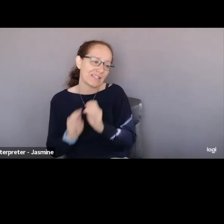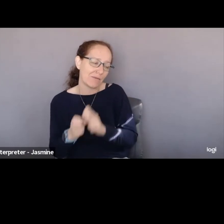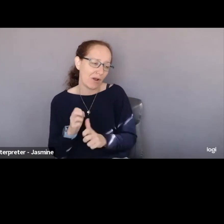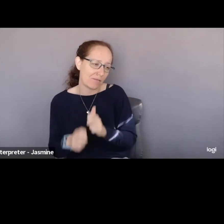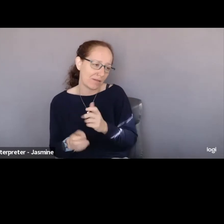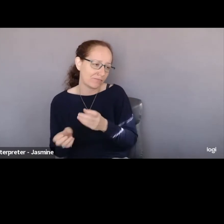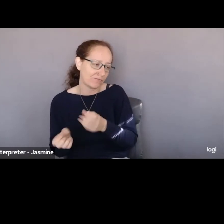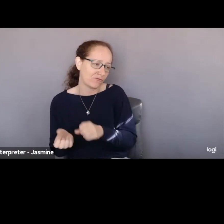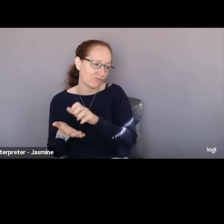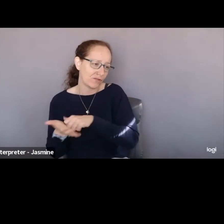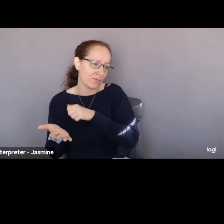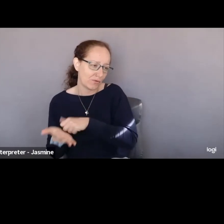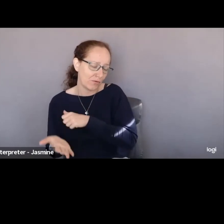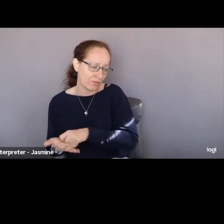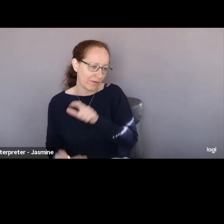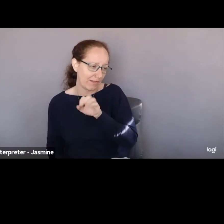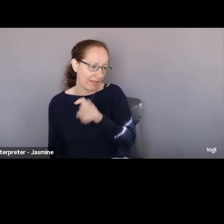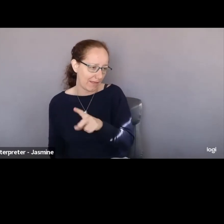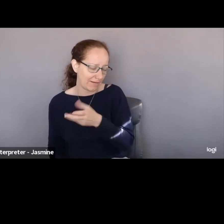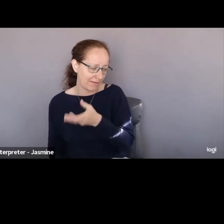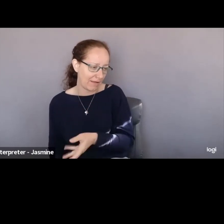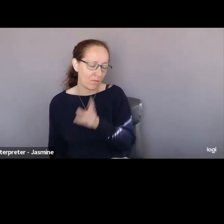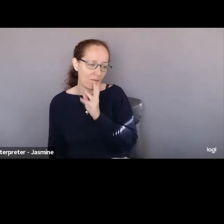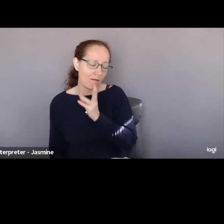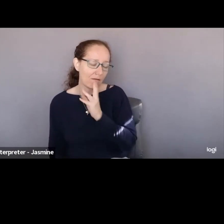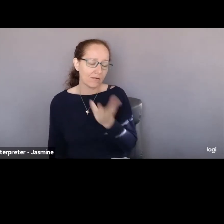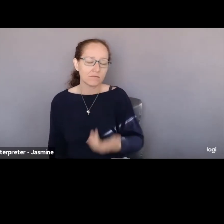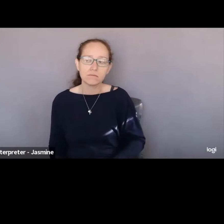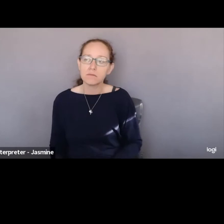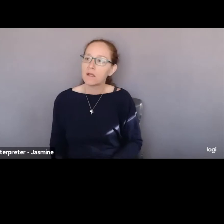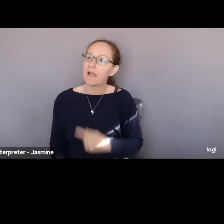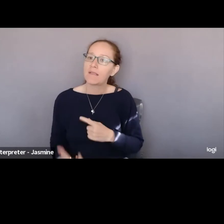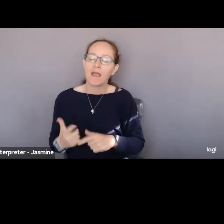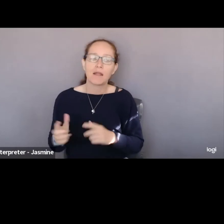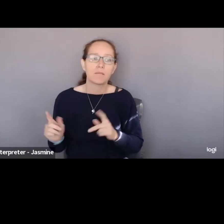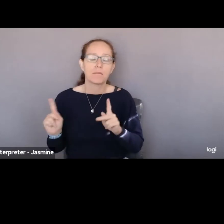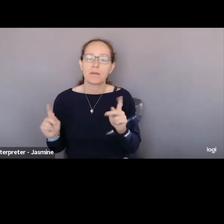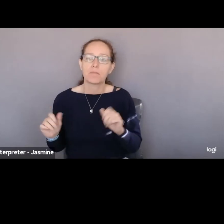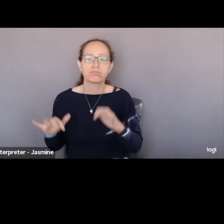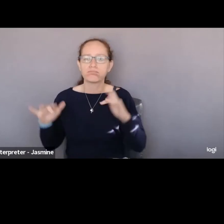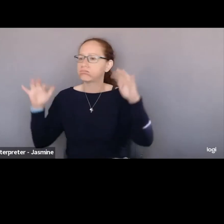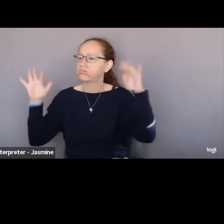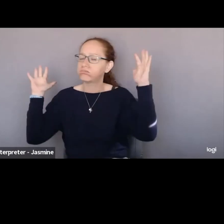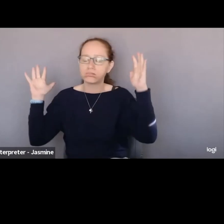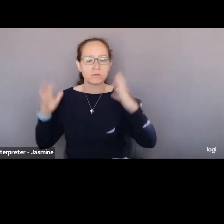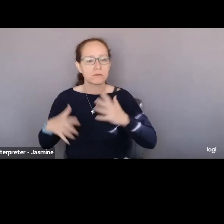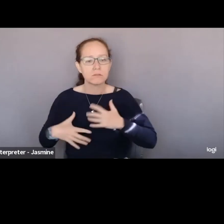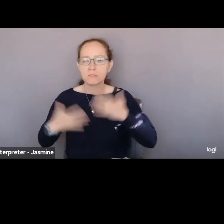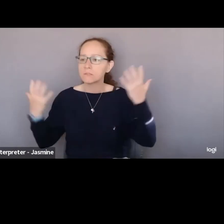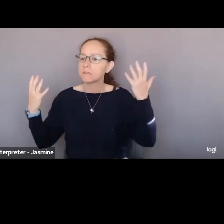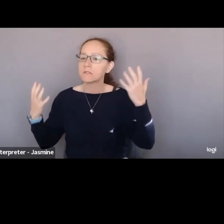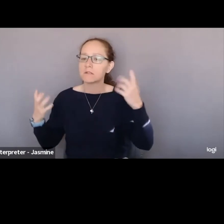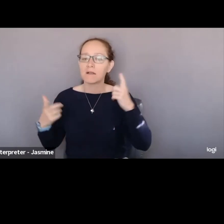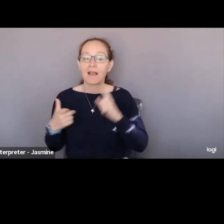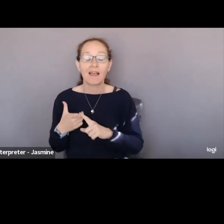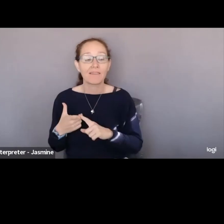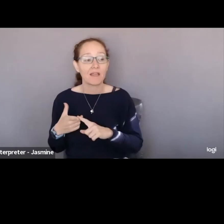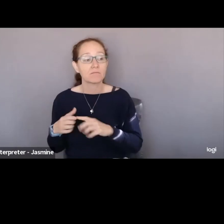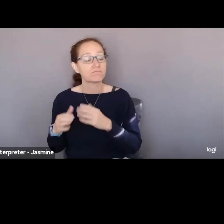And because of the uproar that kind of came after it, within about 6 weeks, they had changed that to 18